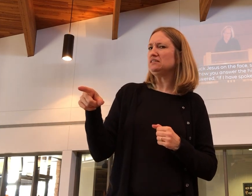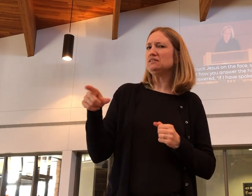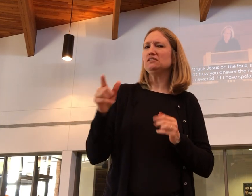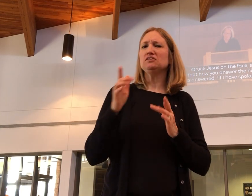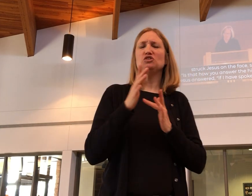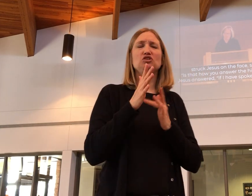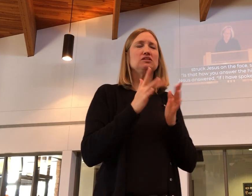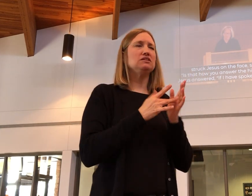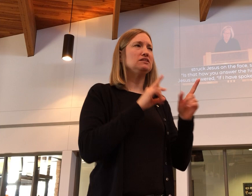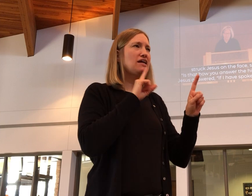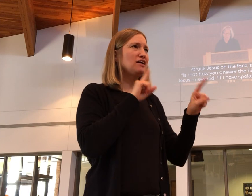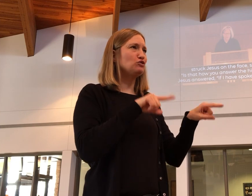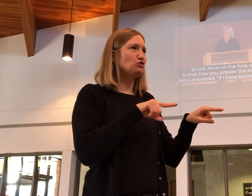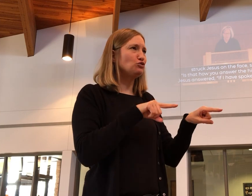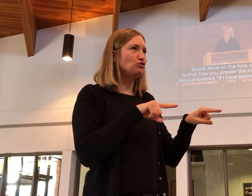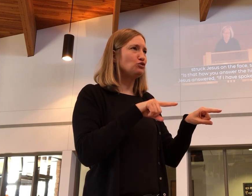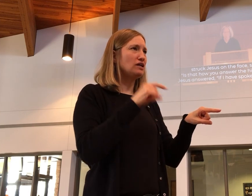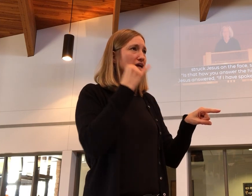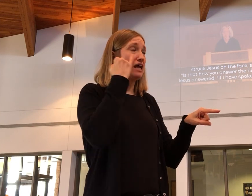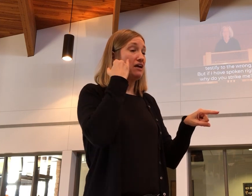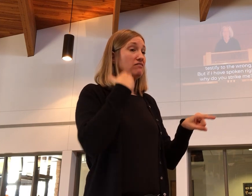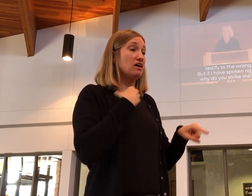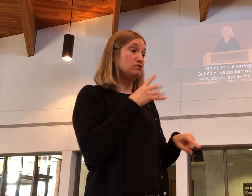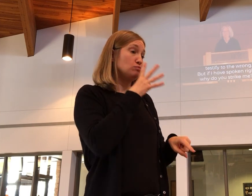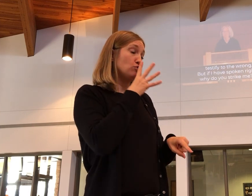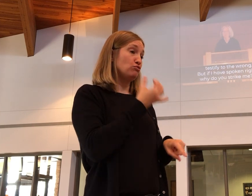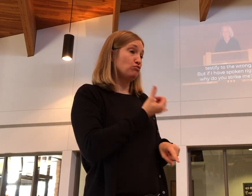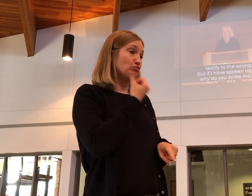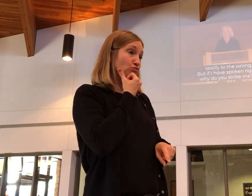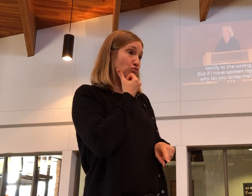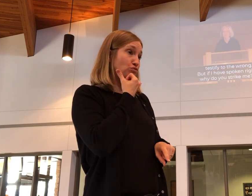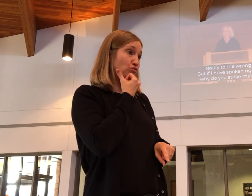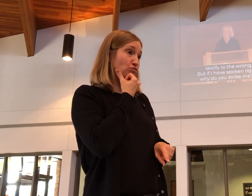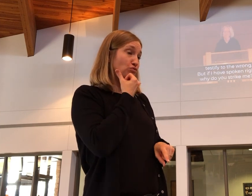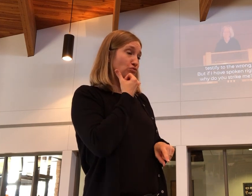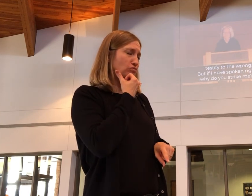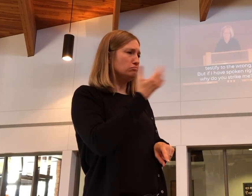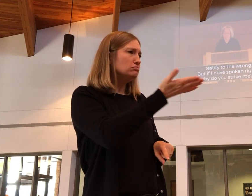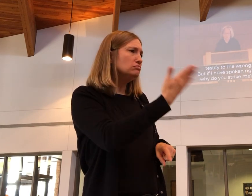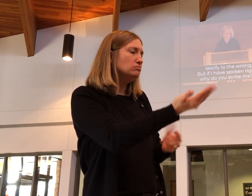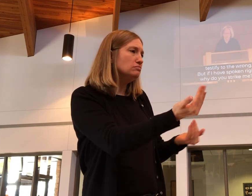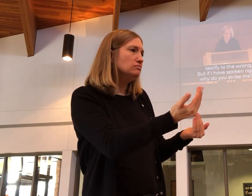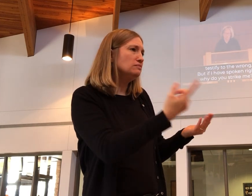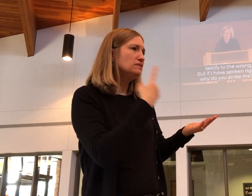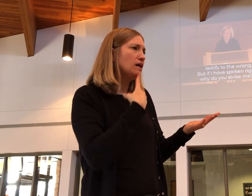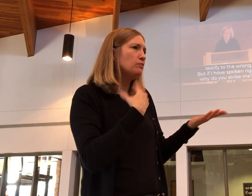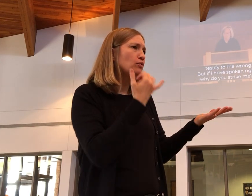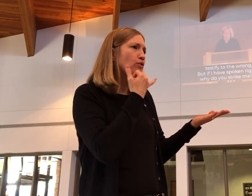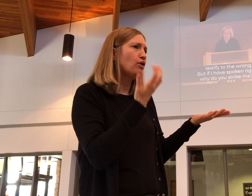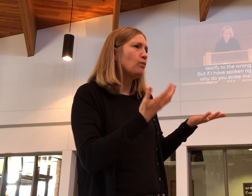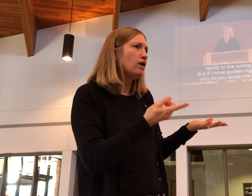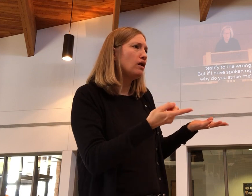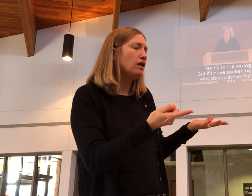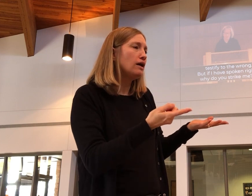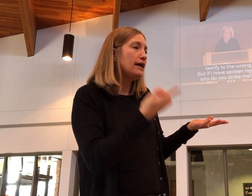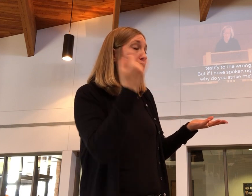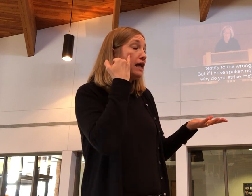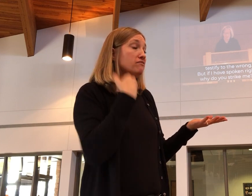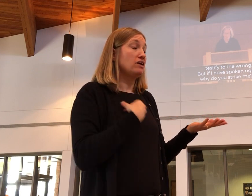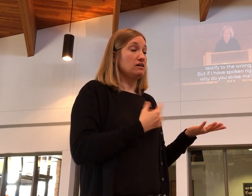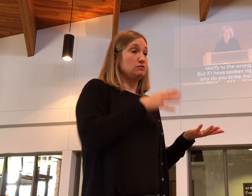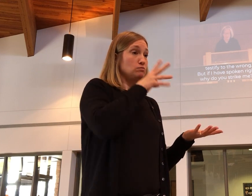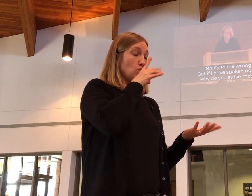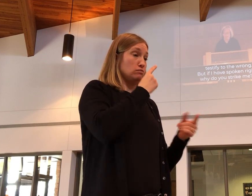Jesus answered, "If I have spoken wrongly, testify to the wrong. But if I have